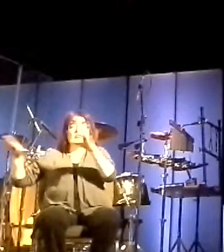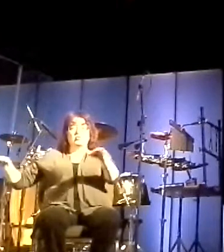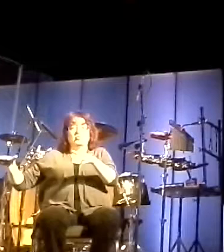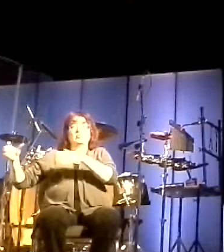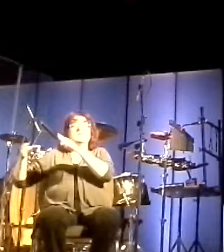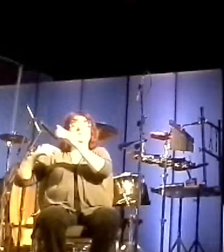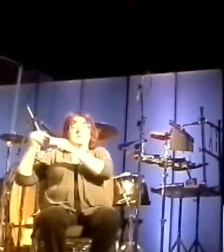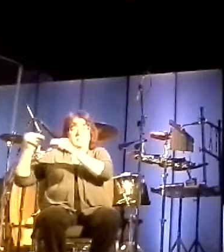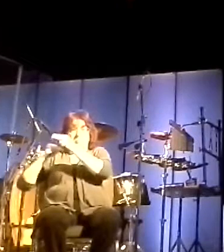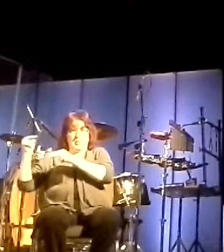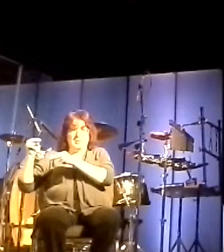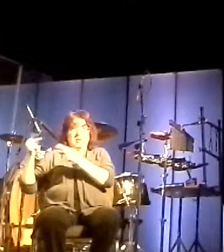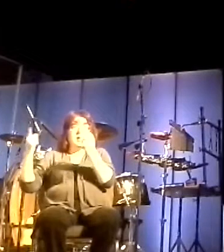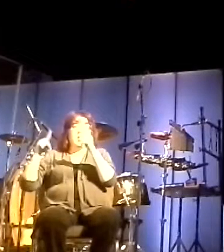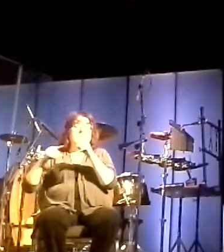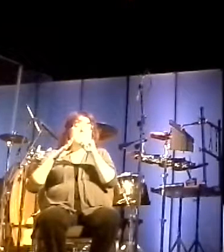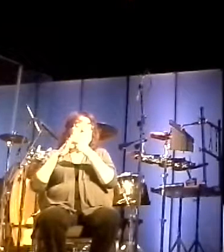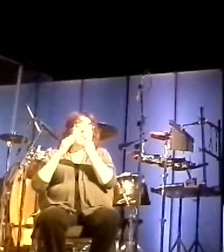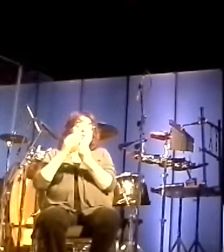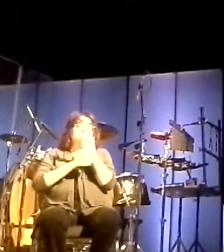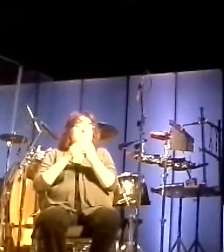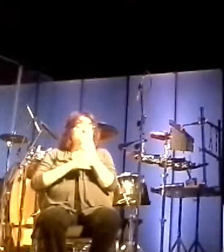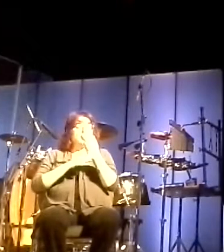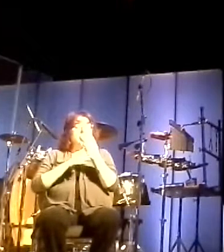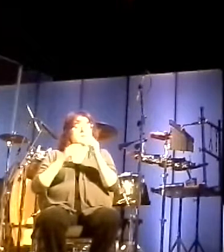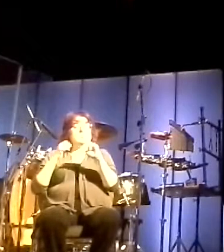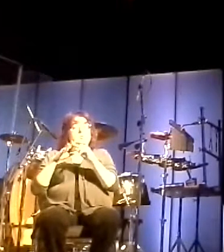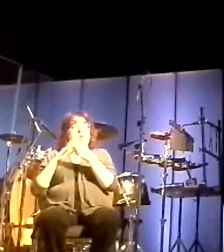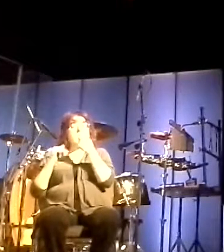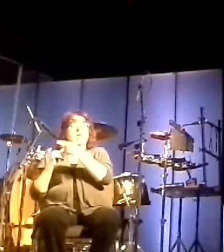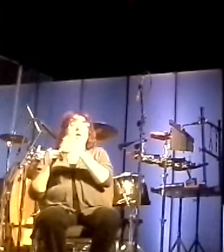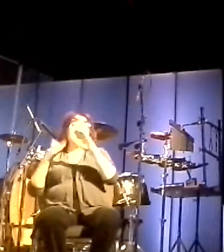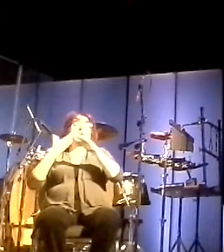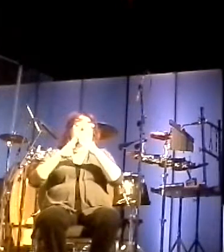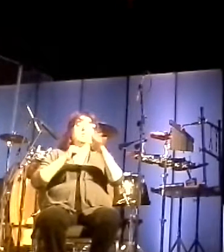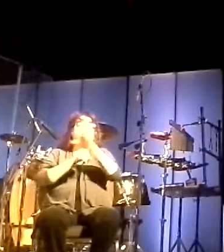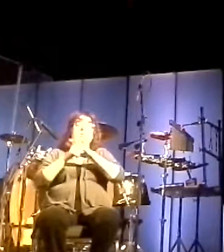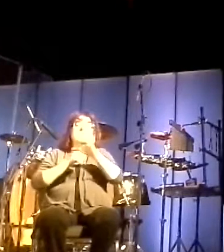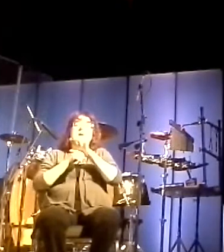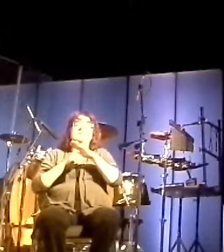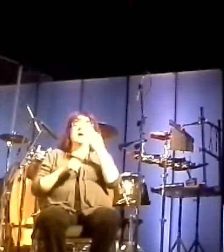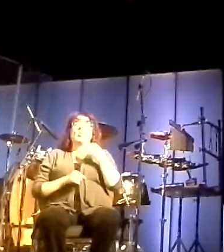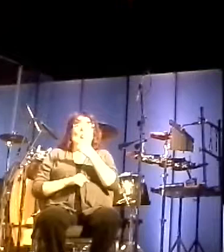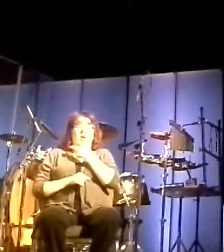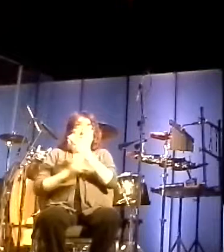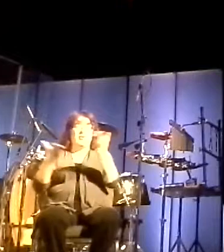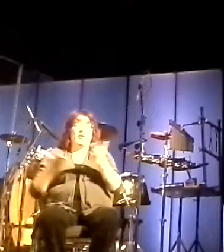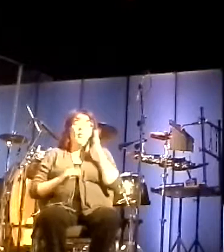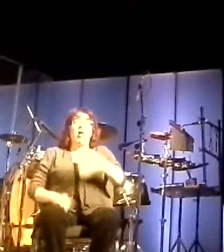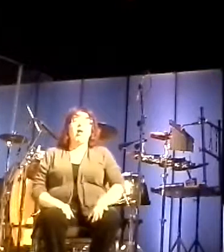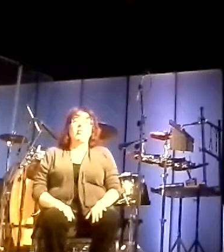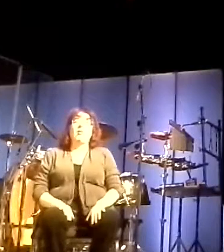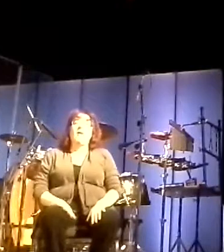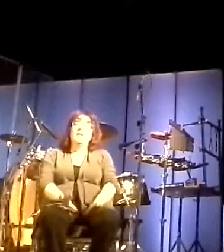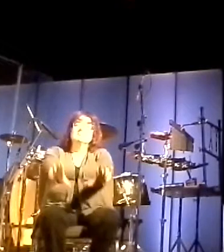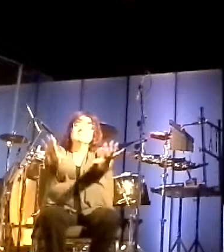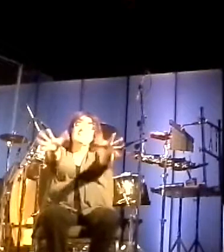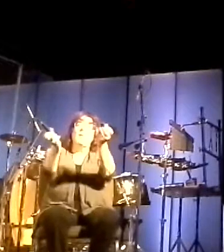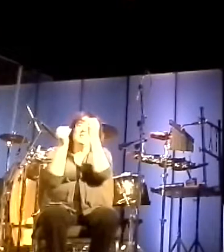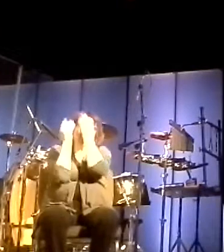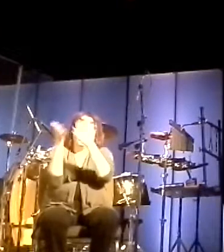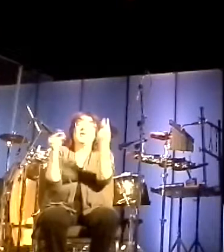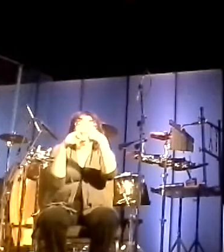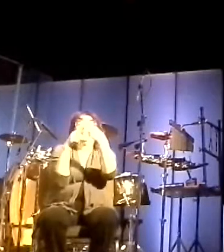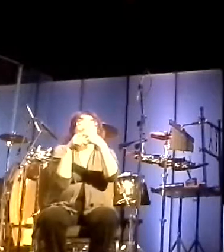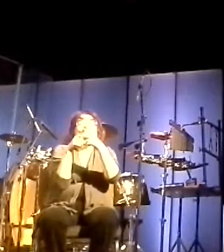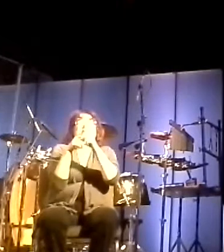kiddos. That's going to take place starting this spring. We're very excited for that. And then Community Space, we're going to have a restaurant on our campus. And I would love to tell you